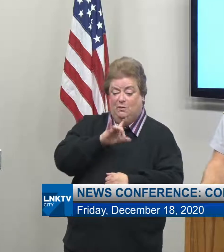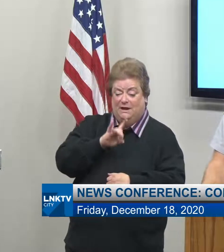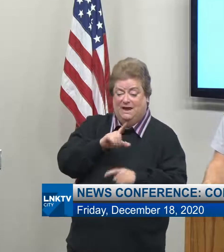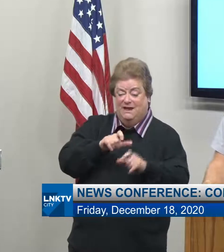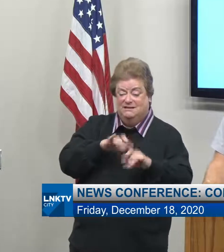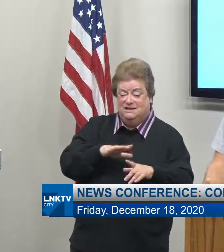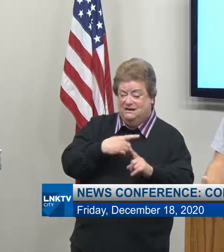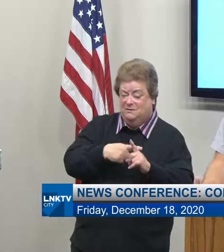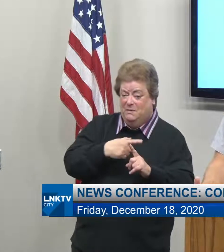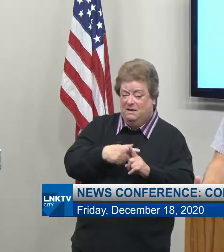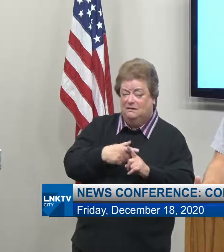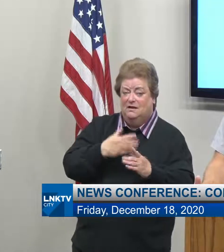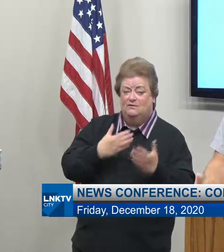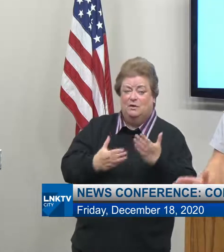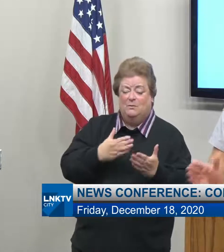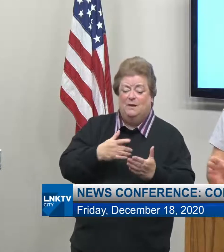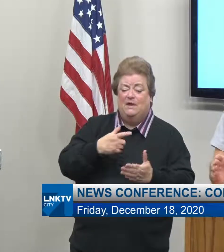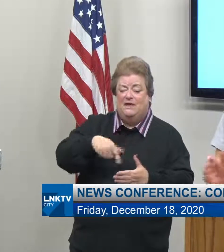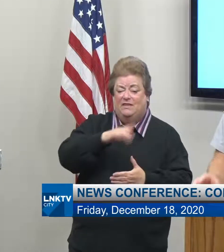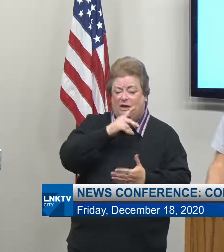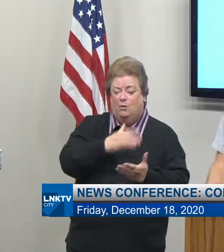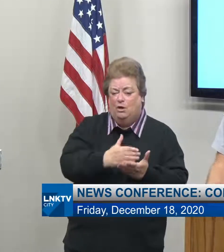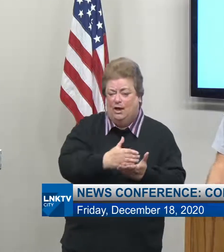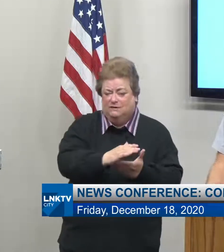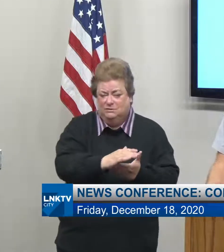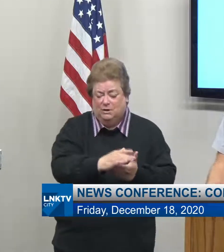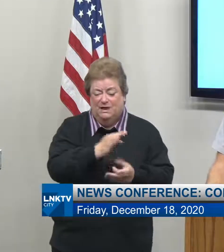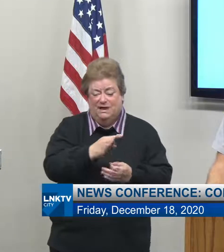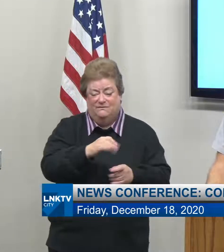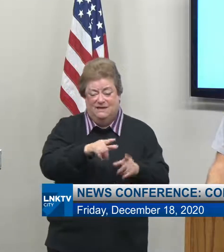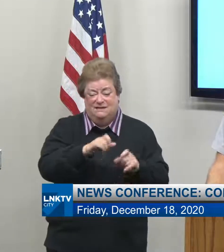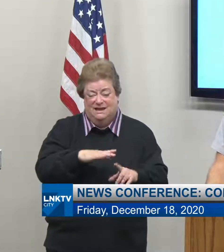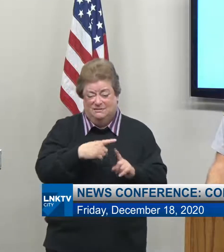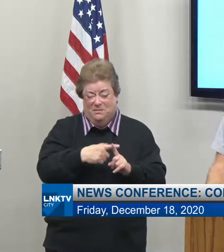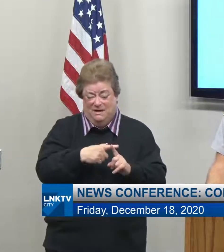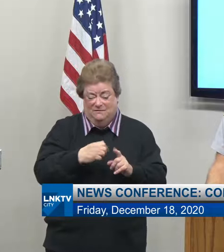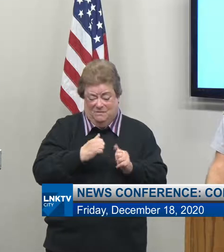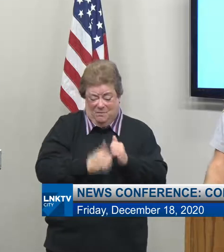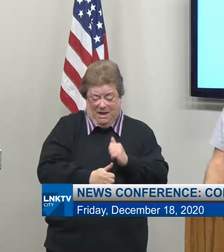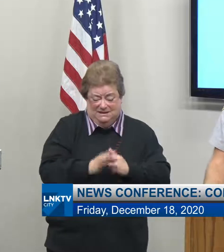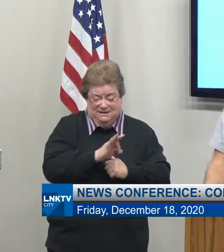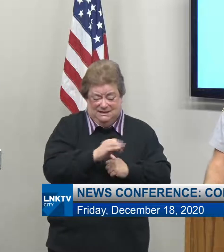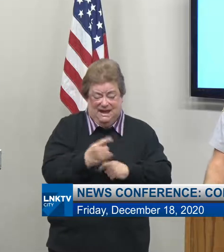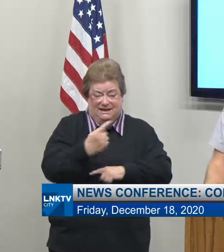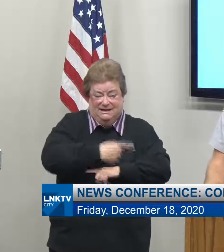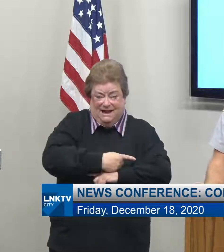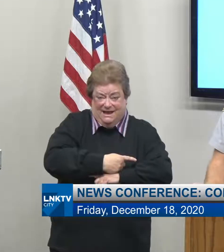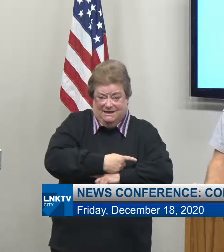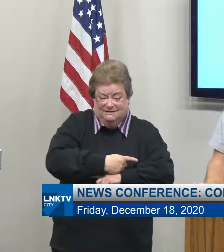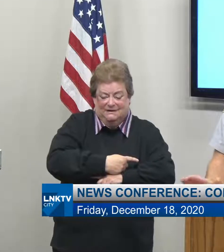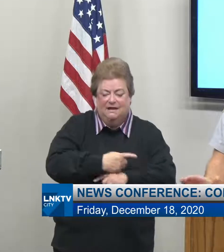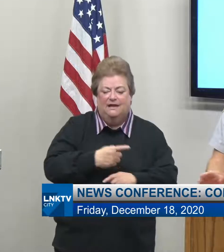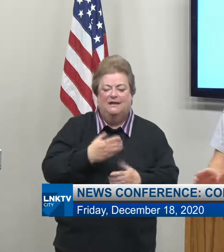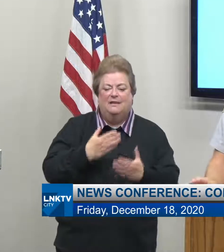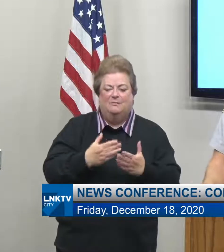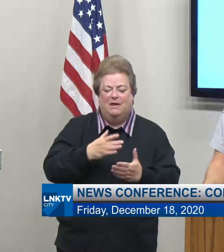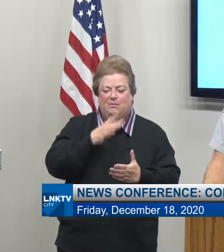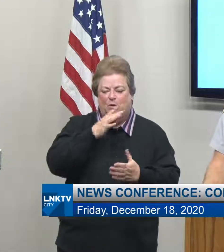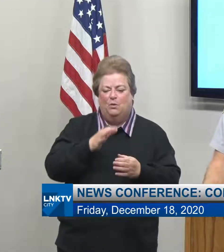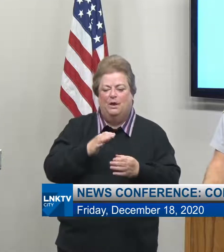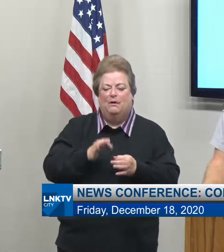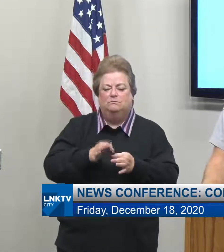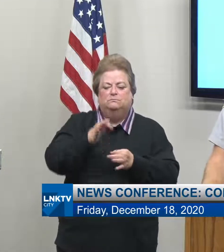so some of them may have been excluded as if they tested positive within the last 90 days, then they may be delayed to get